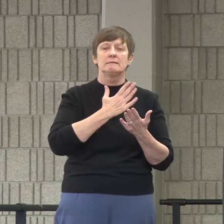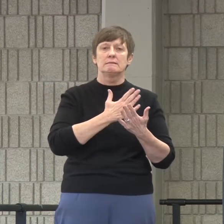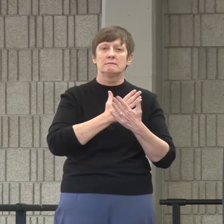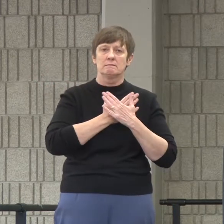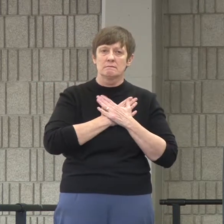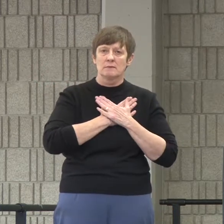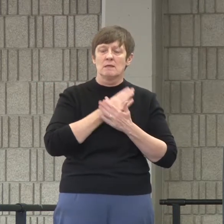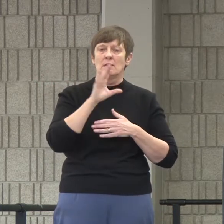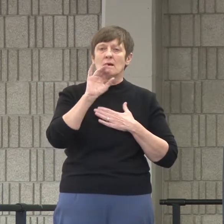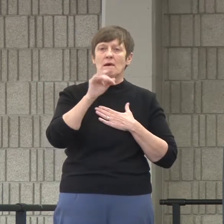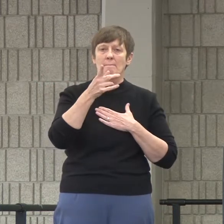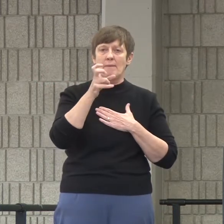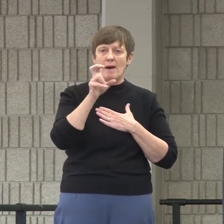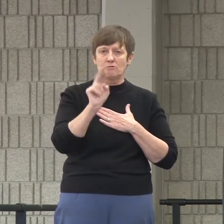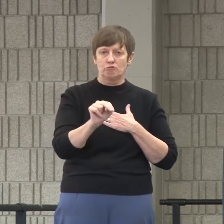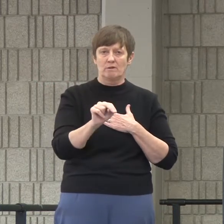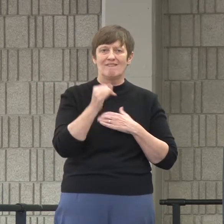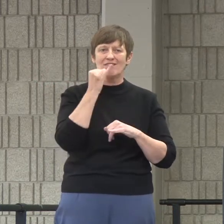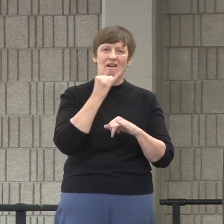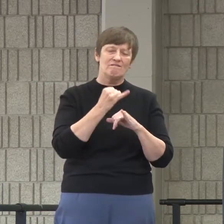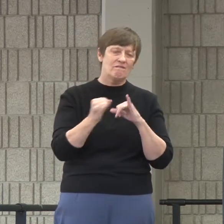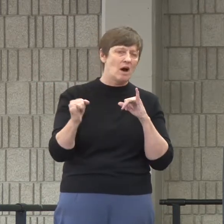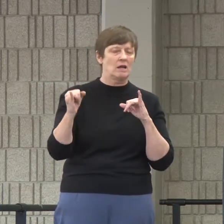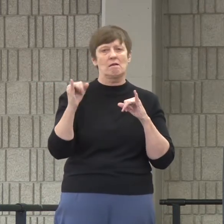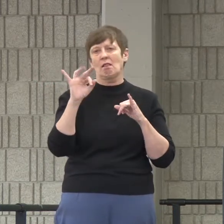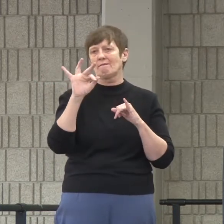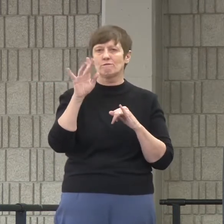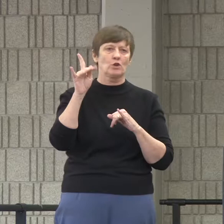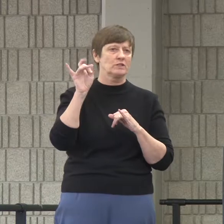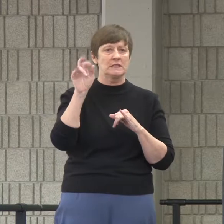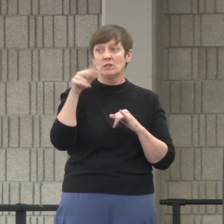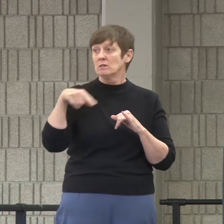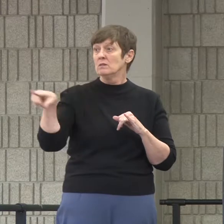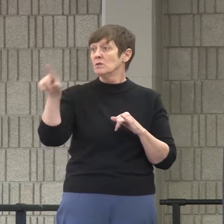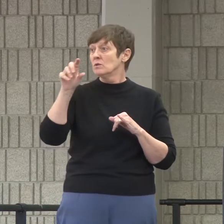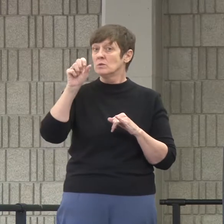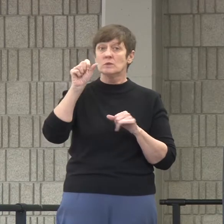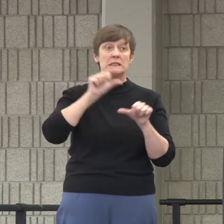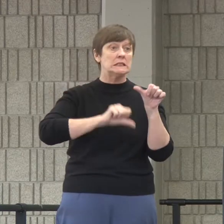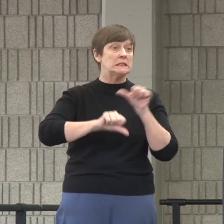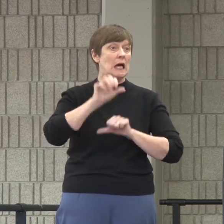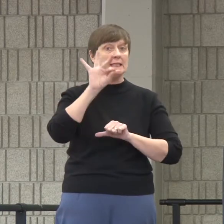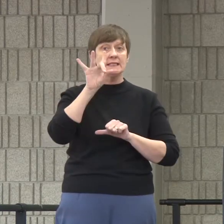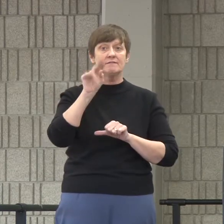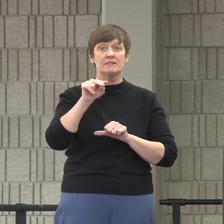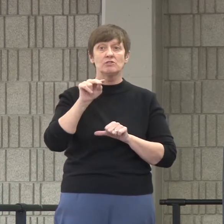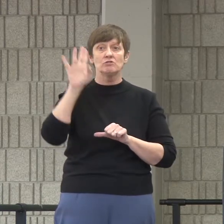Frontier. Are there any science fiction fans here besides me?